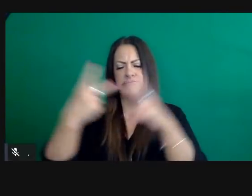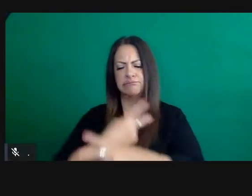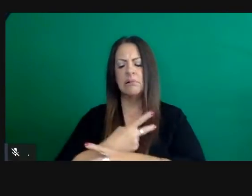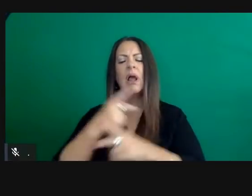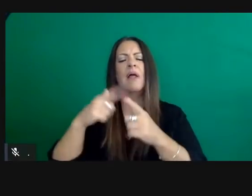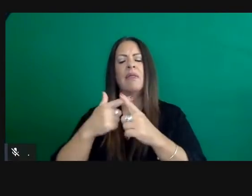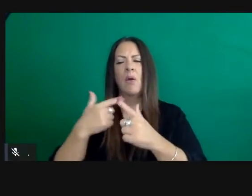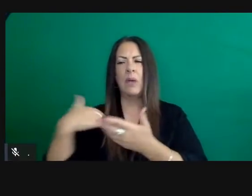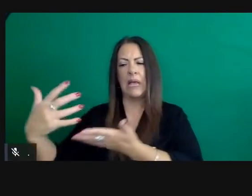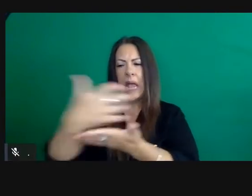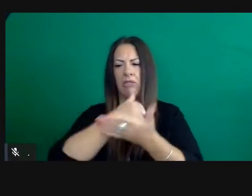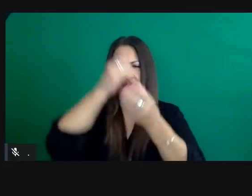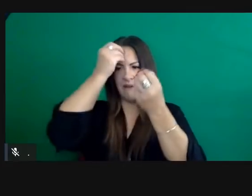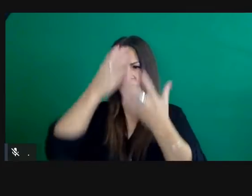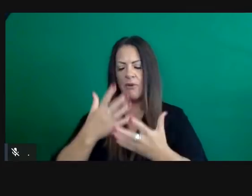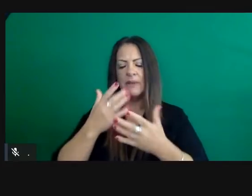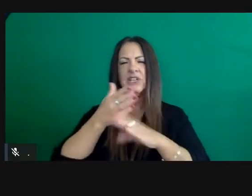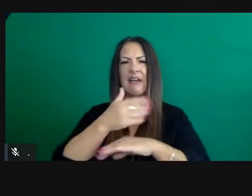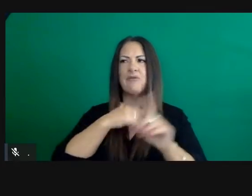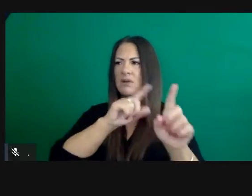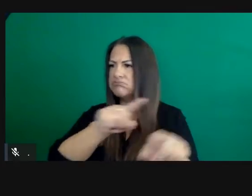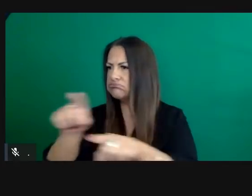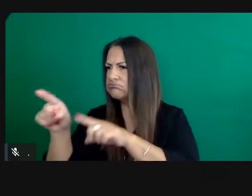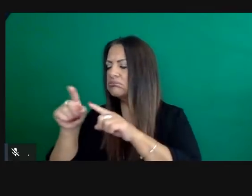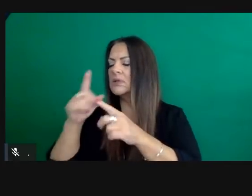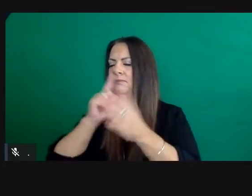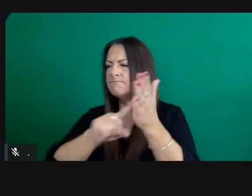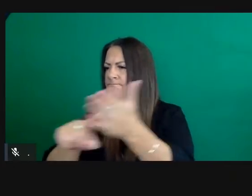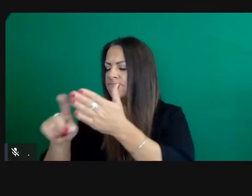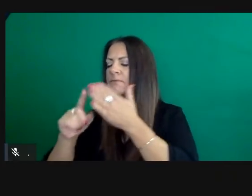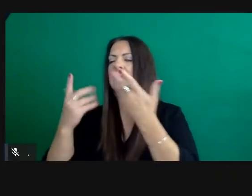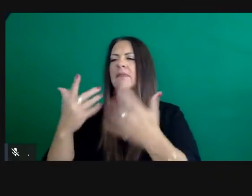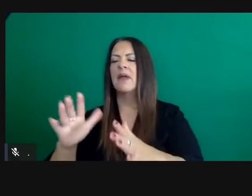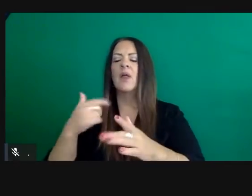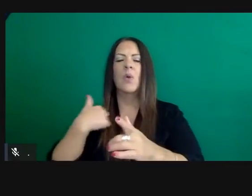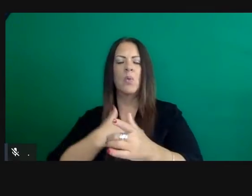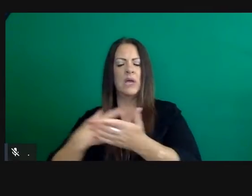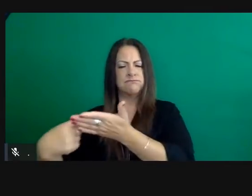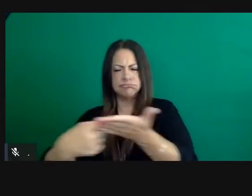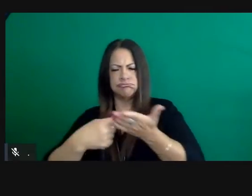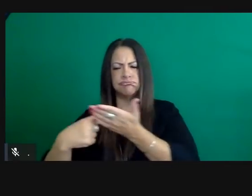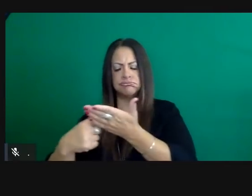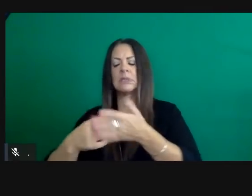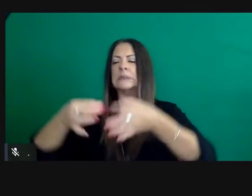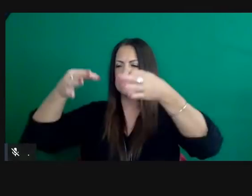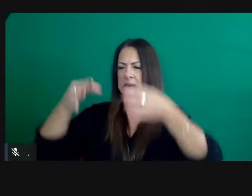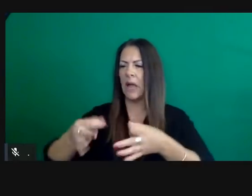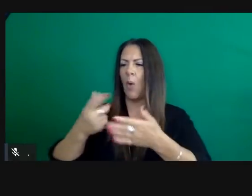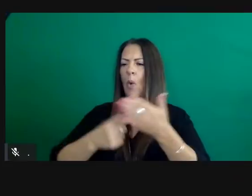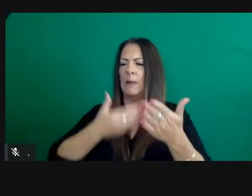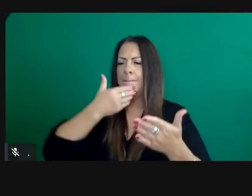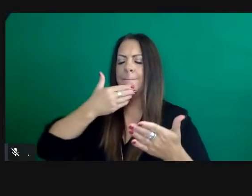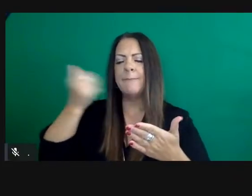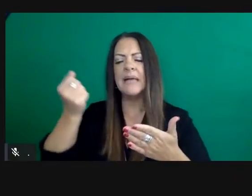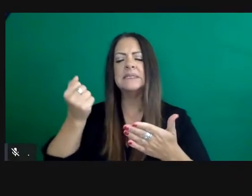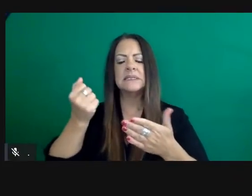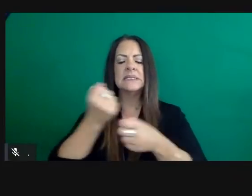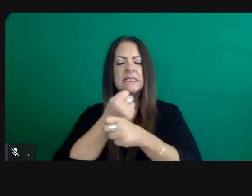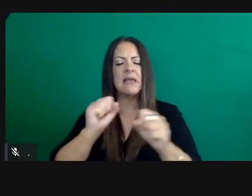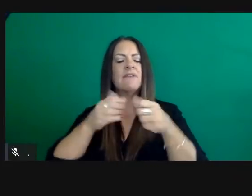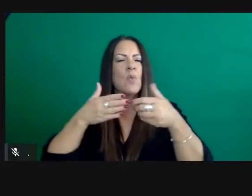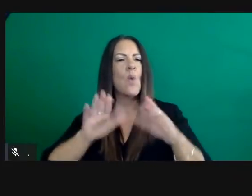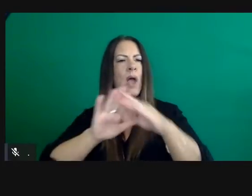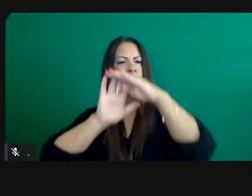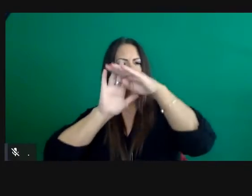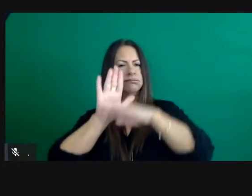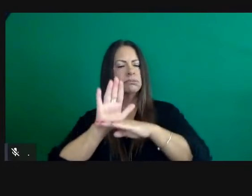compiling the information from those visits, having ongoing dialogue, so we land with the guidance that really does make sense. But we will continue to lead